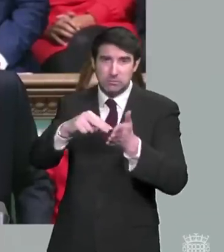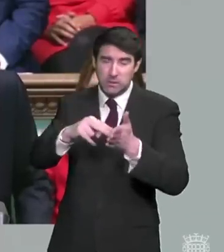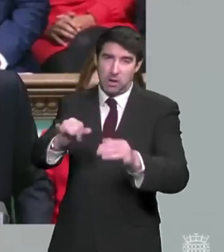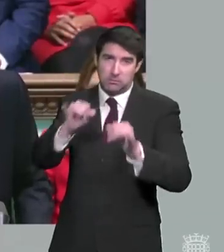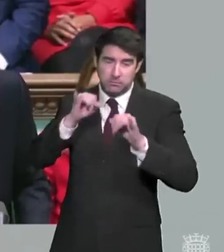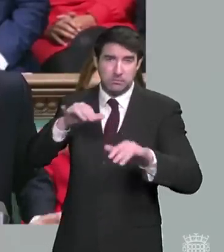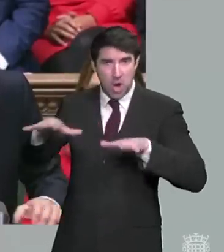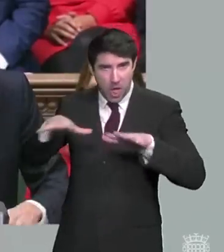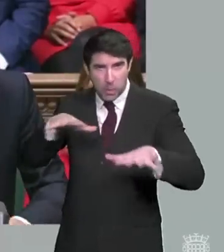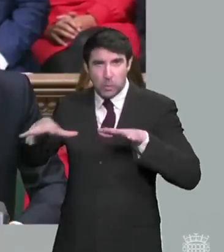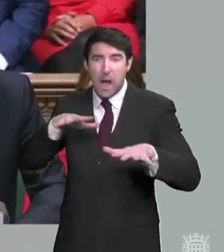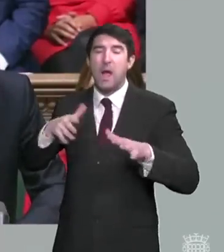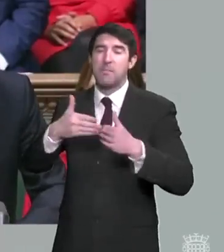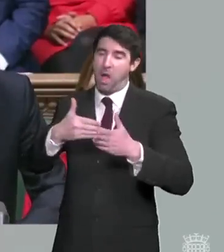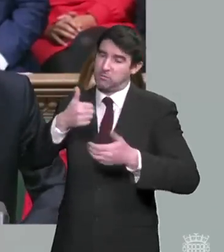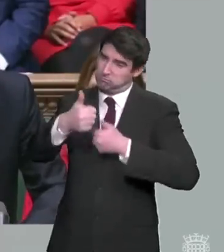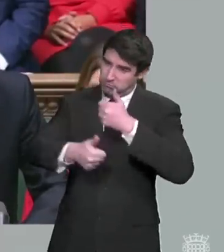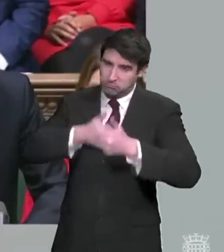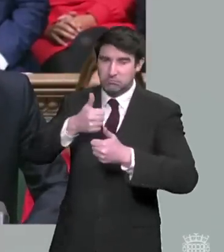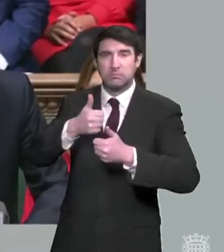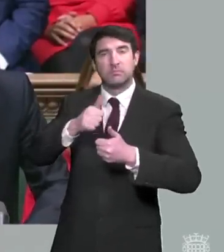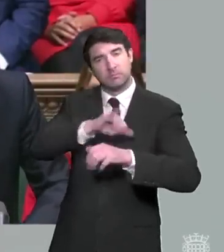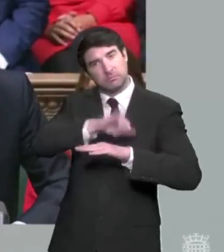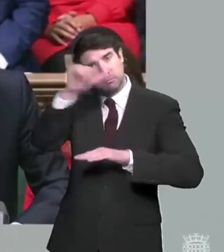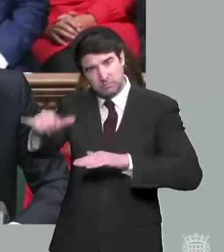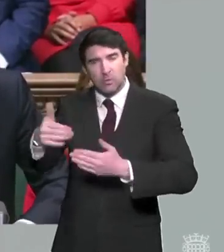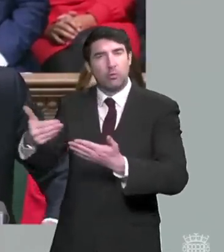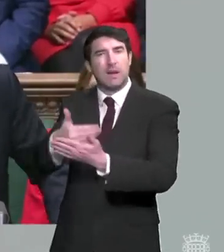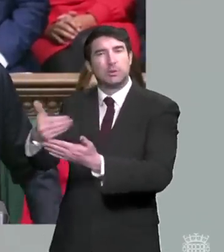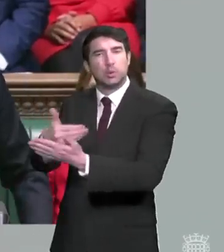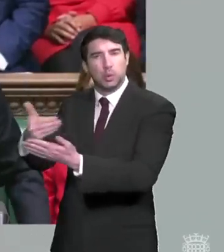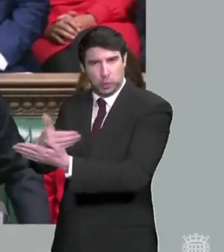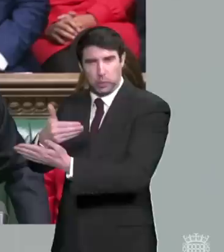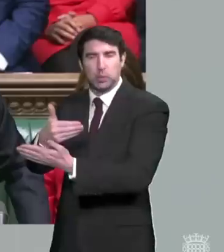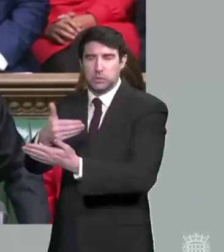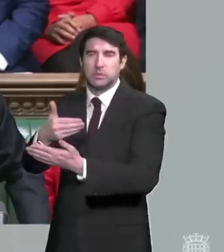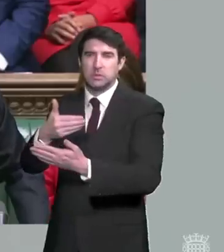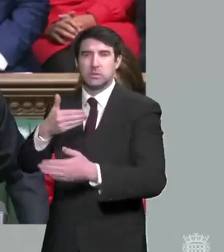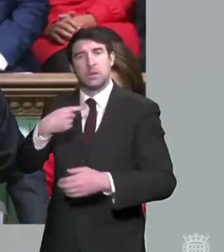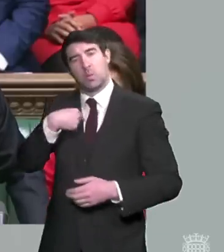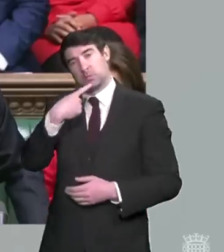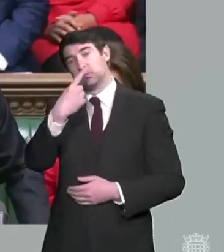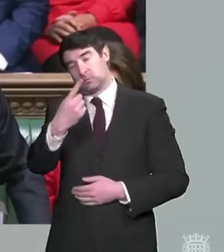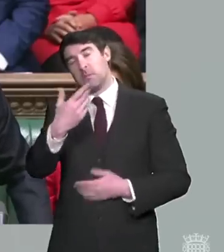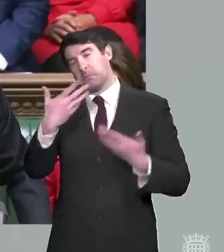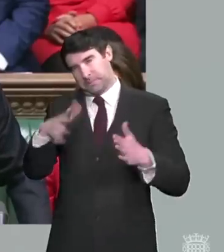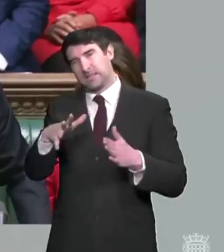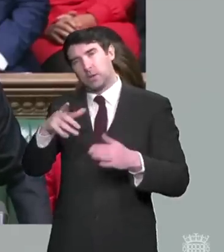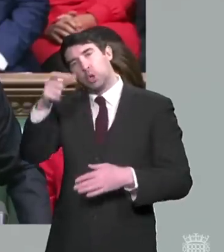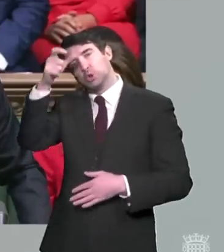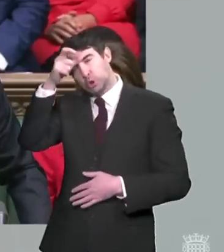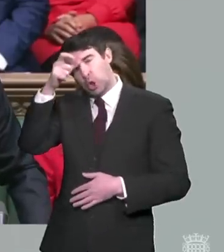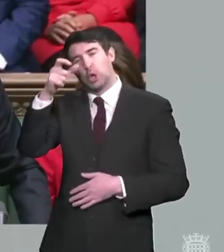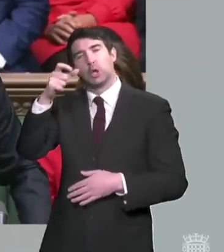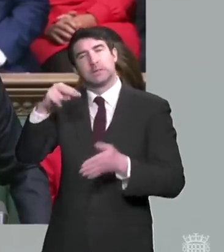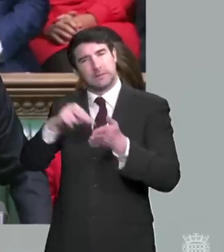and the first responders who are doing such a valiant job. The House will be reassured to know that we are in touch with the Turkish and Syrian